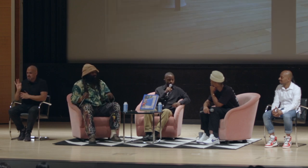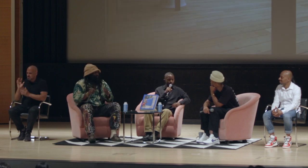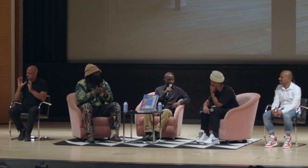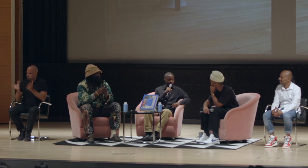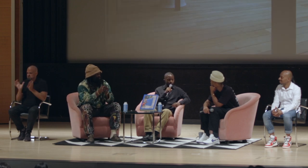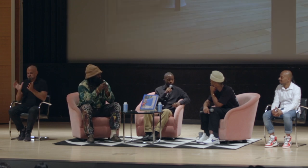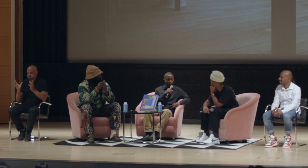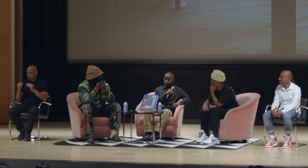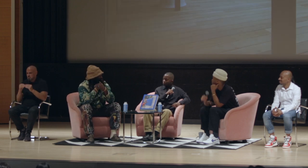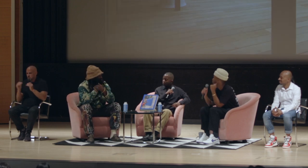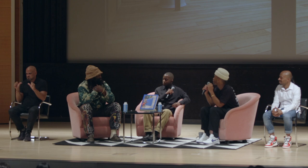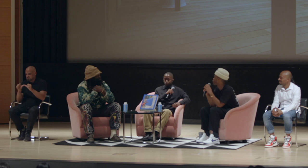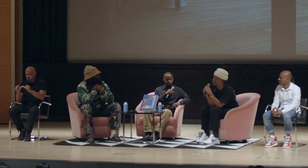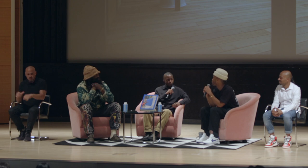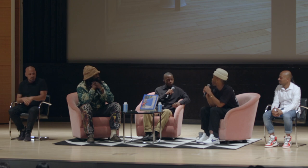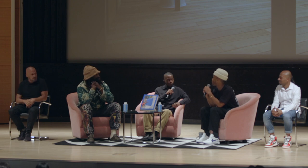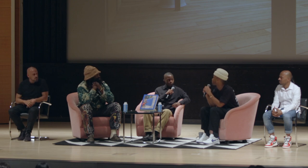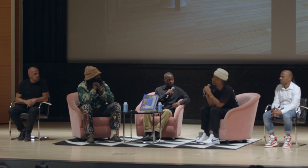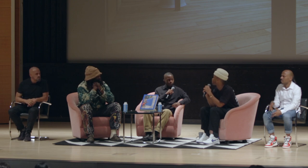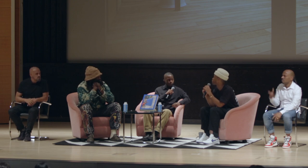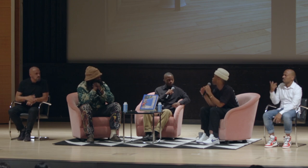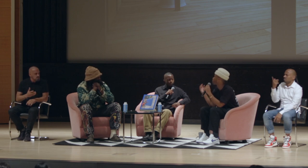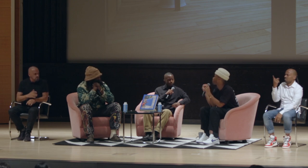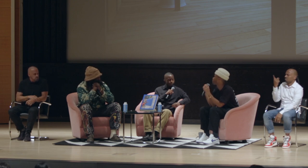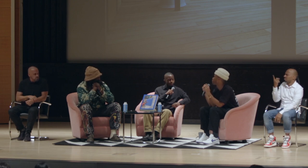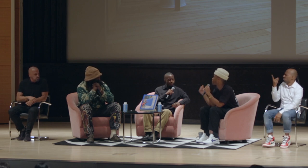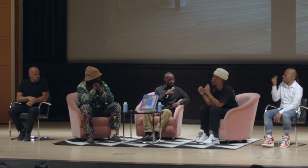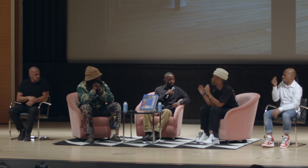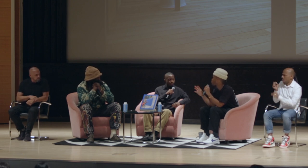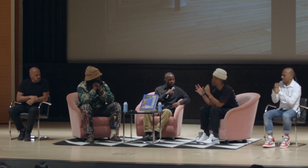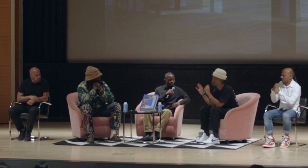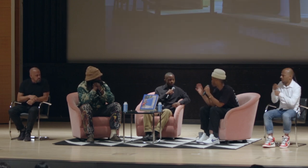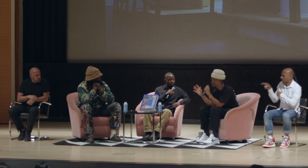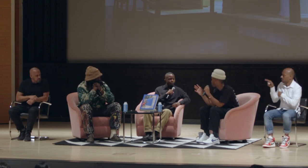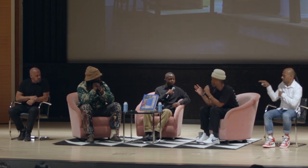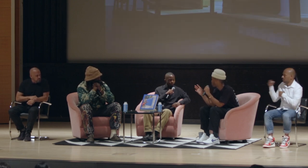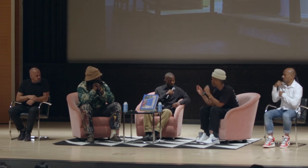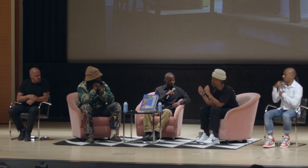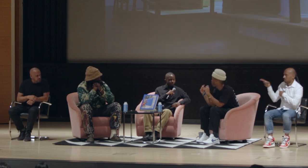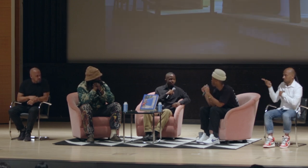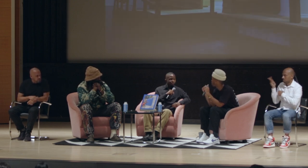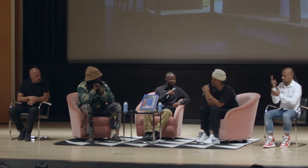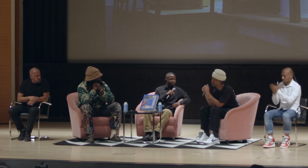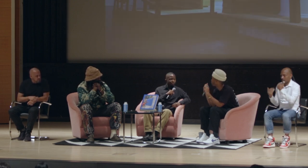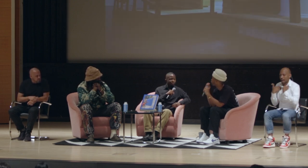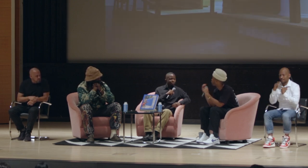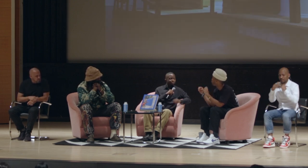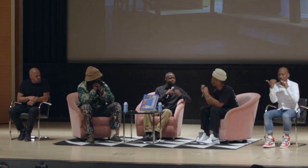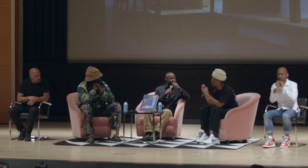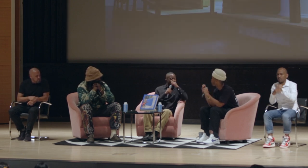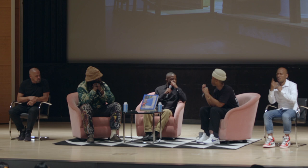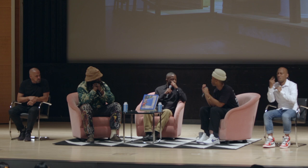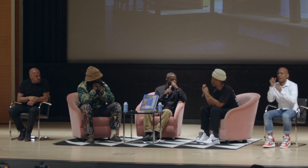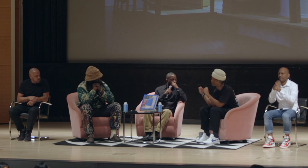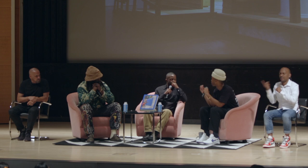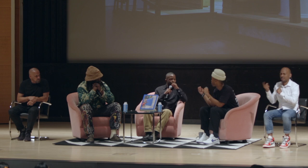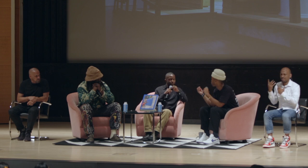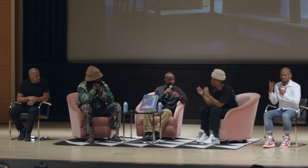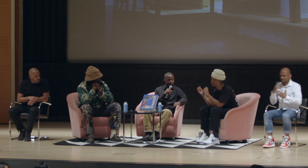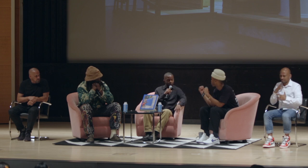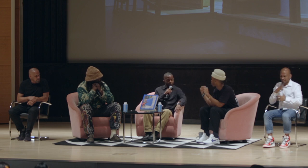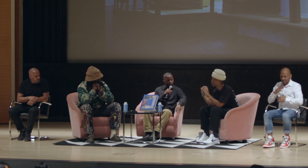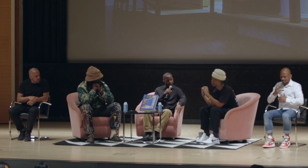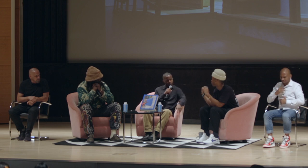Dialogue, yeah. What made you want, so you said you reached out, you got his email. What sort of drove you to sort of make